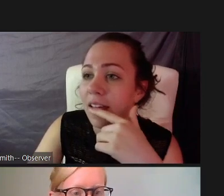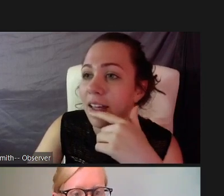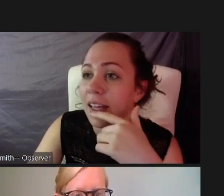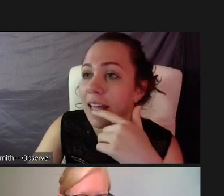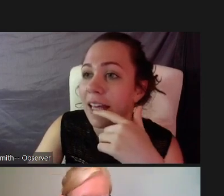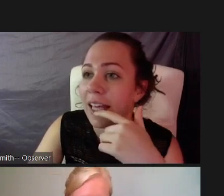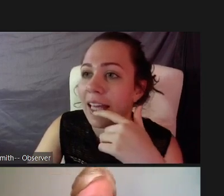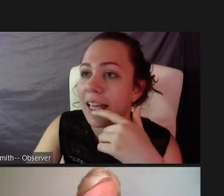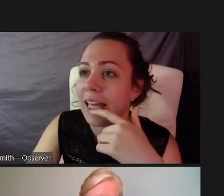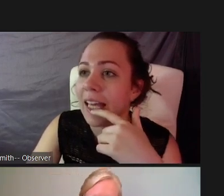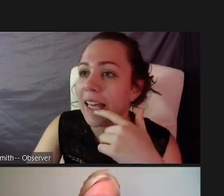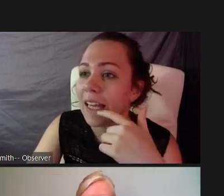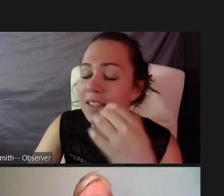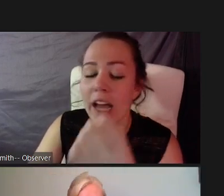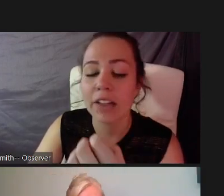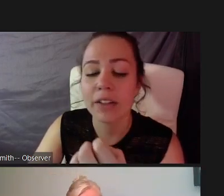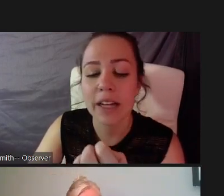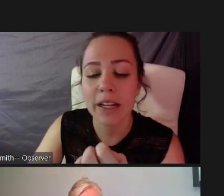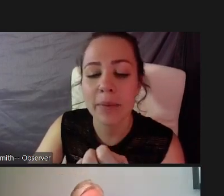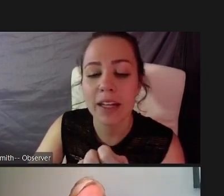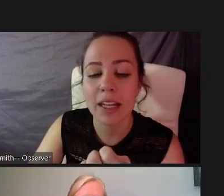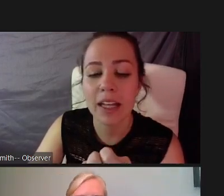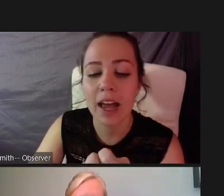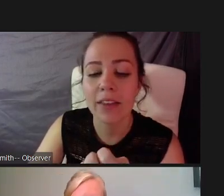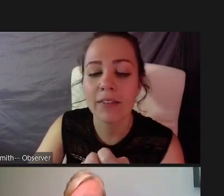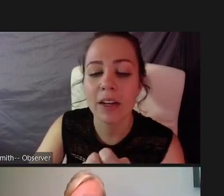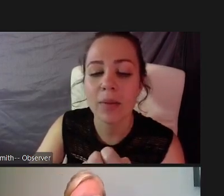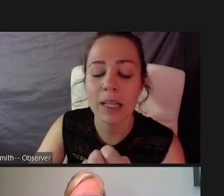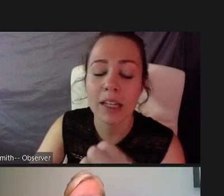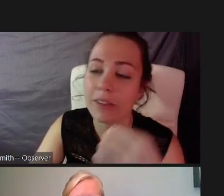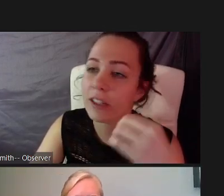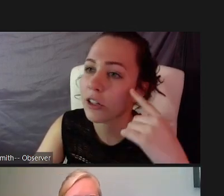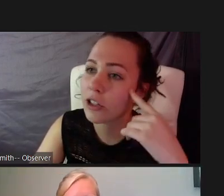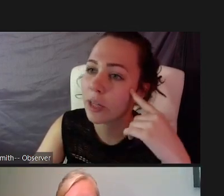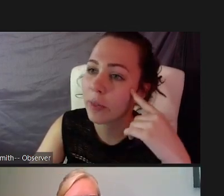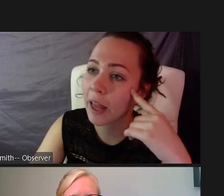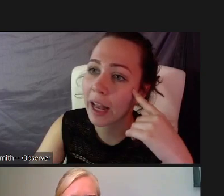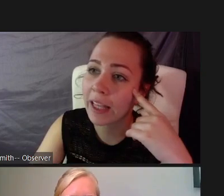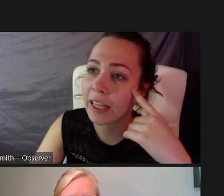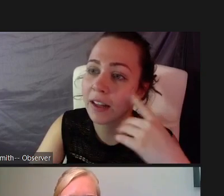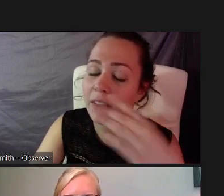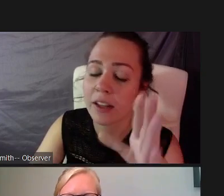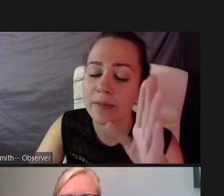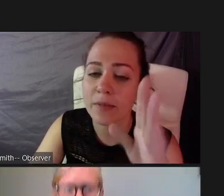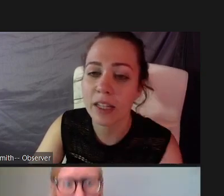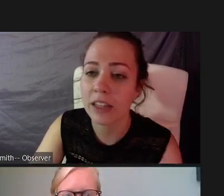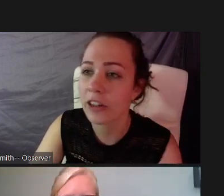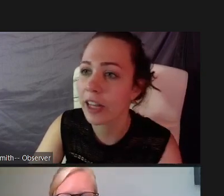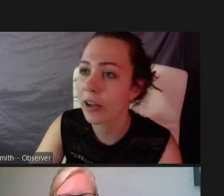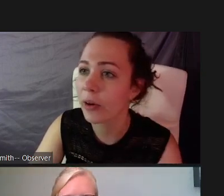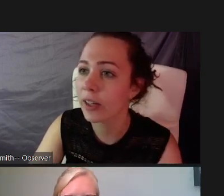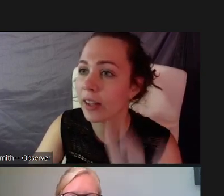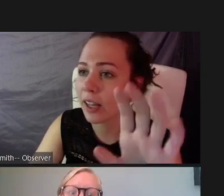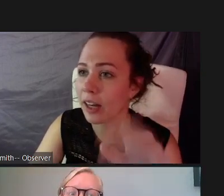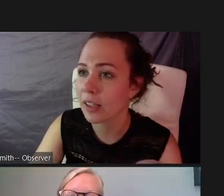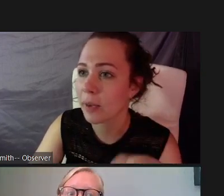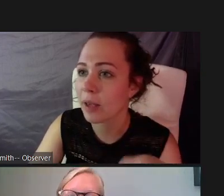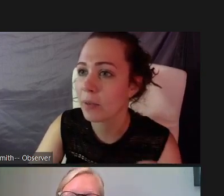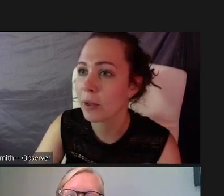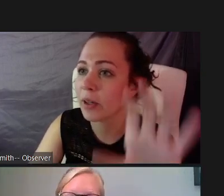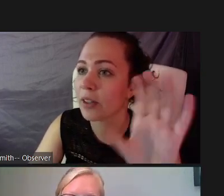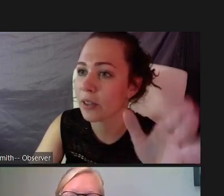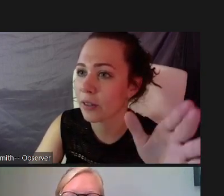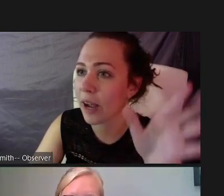them when we can use them. Tyler recommended at the very beginning of internship that I get an Ethernet cord that connects